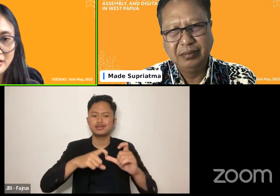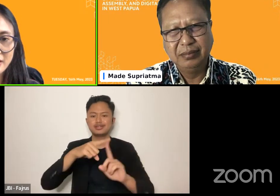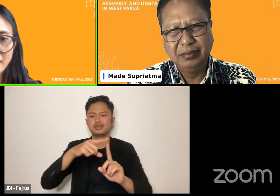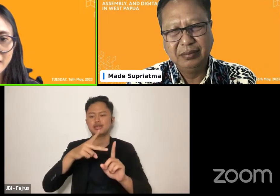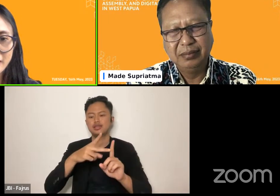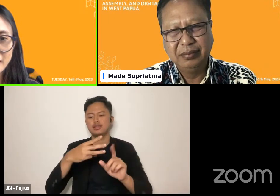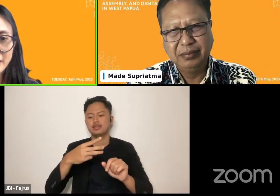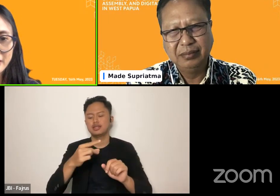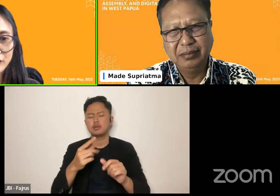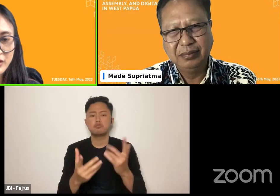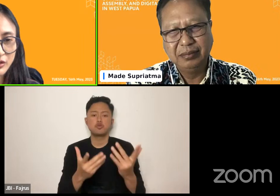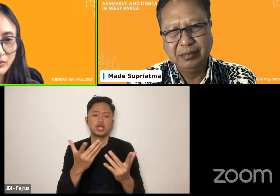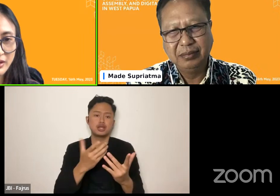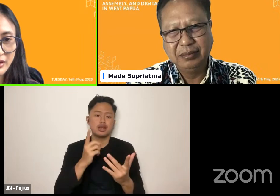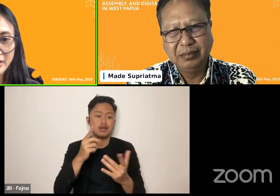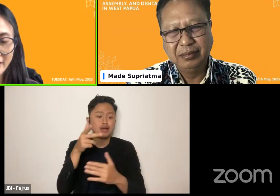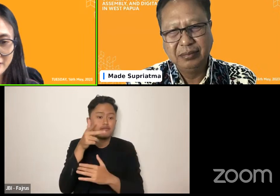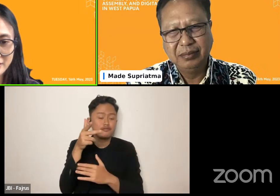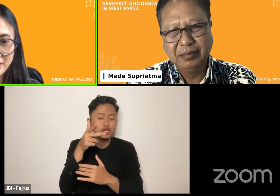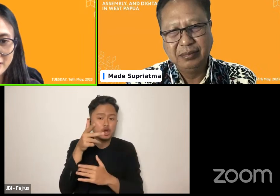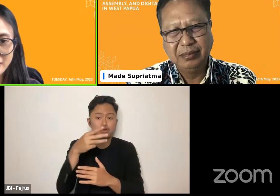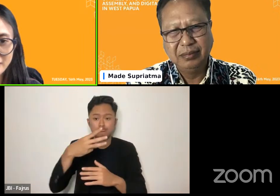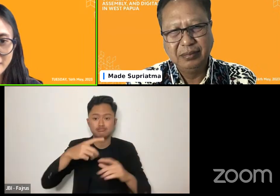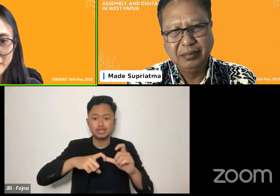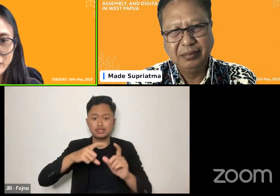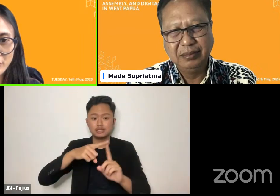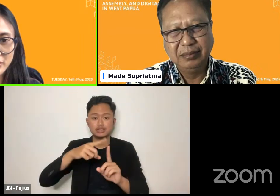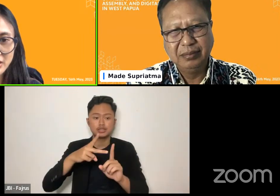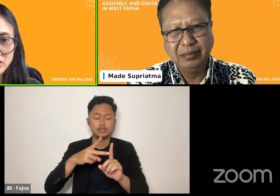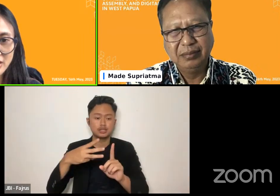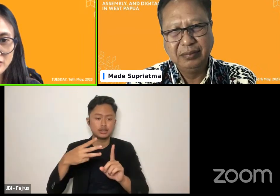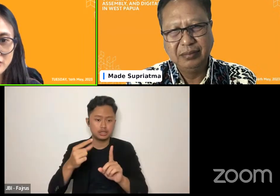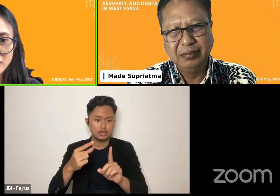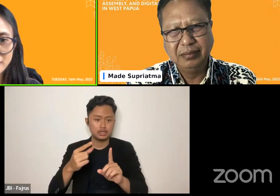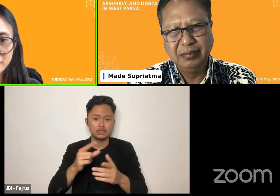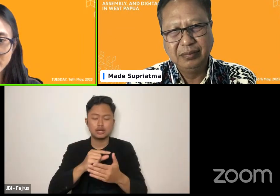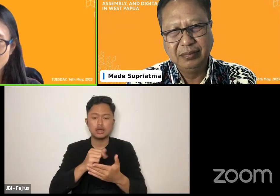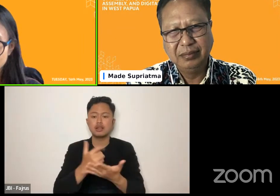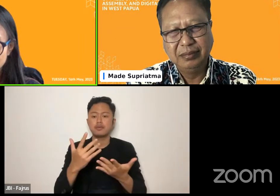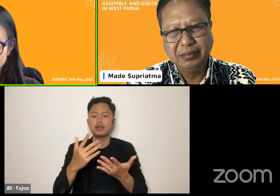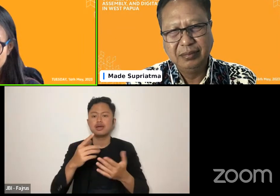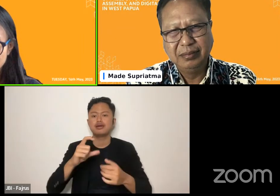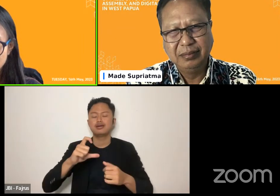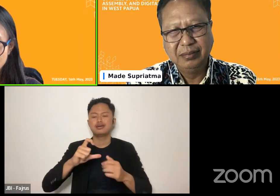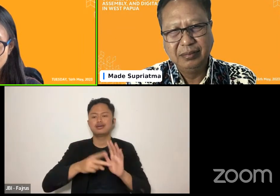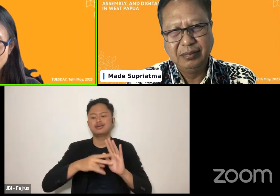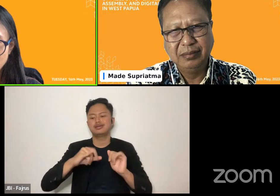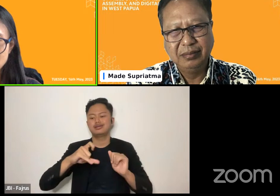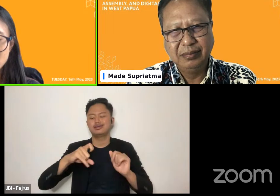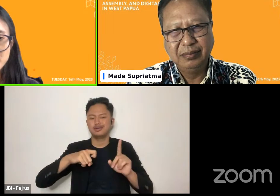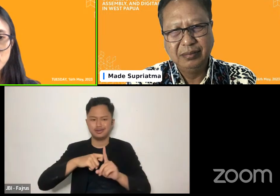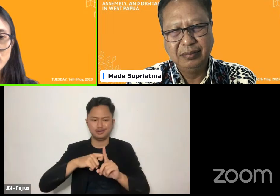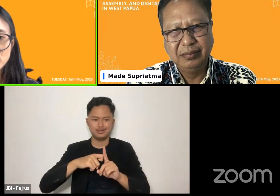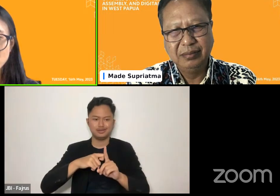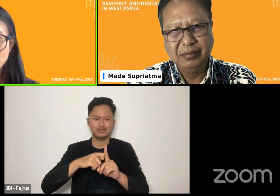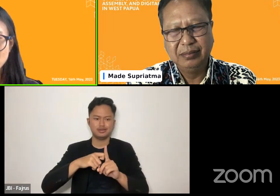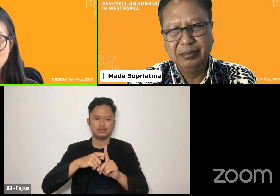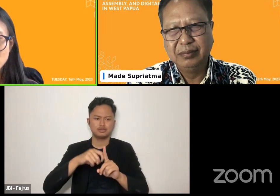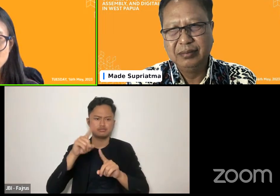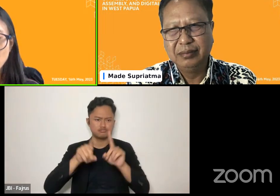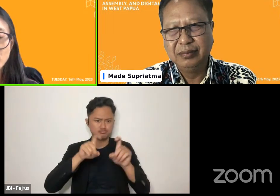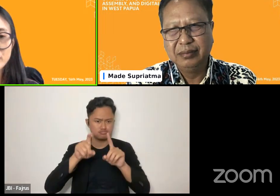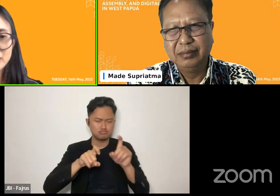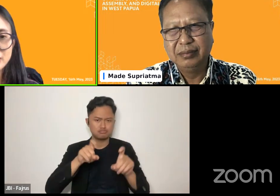that in the video, Kak Esther, from Nick Chesterfield? The key step you wish for